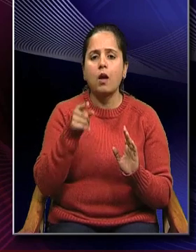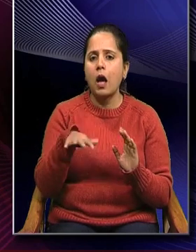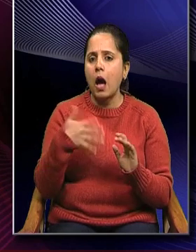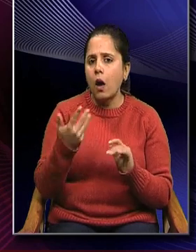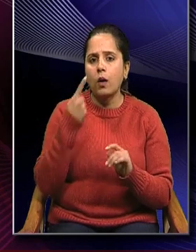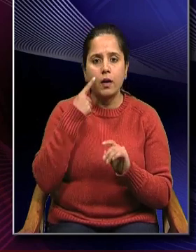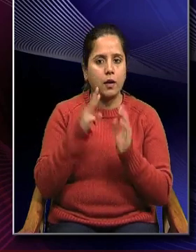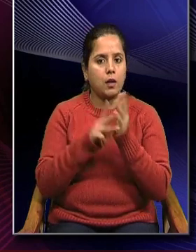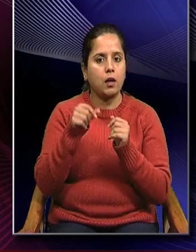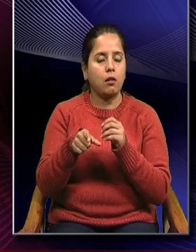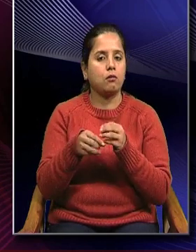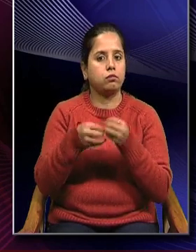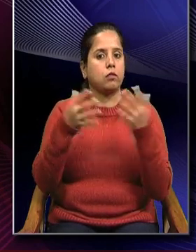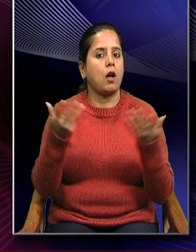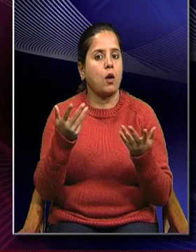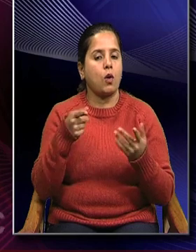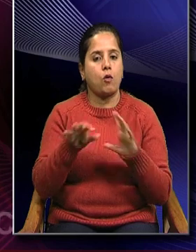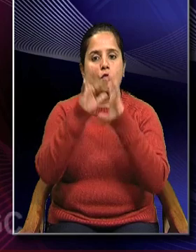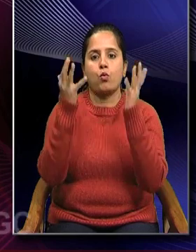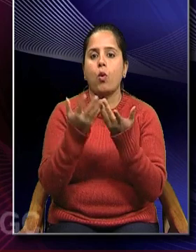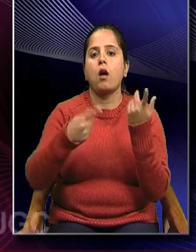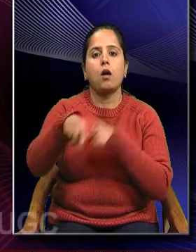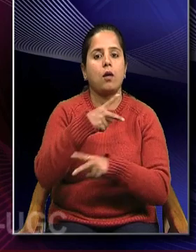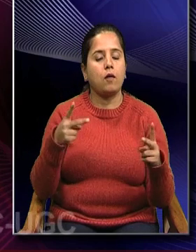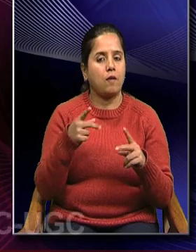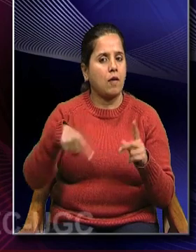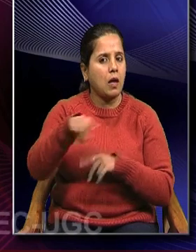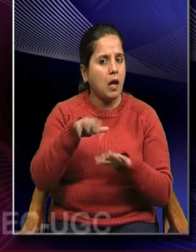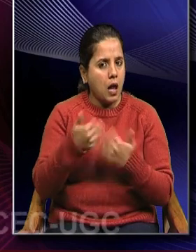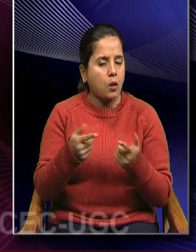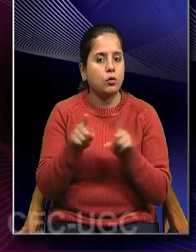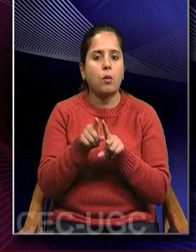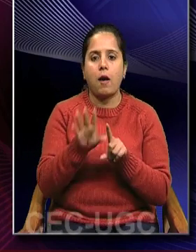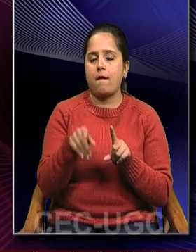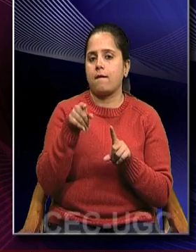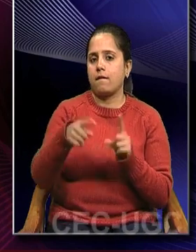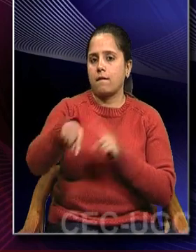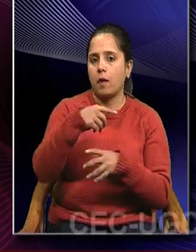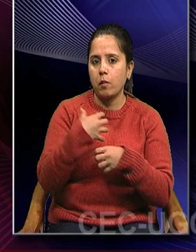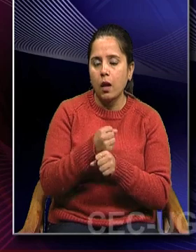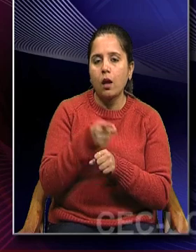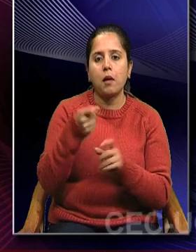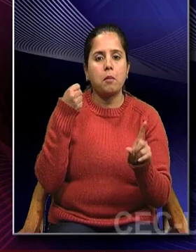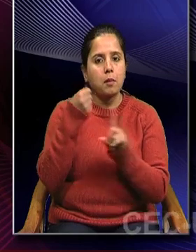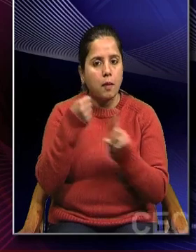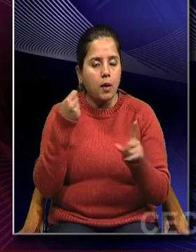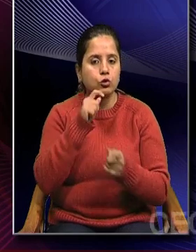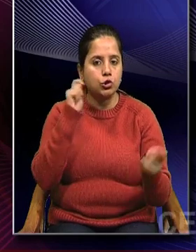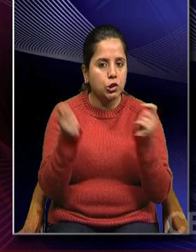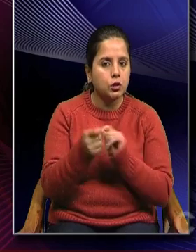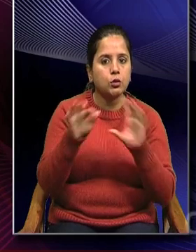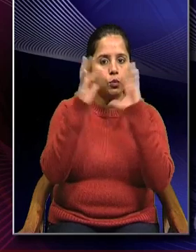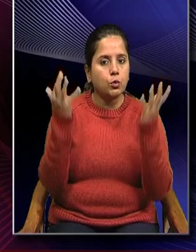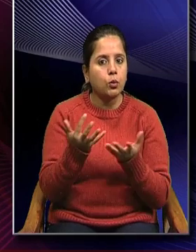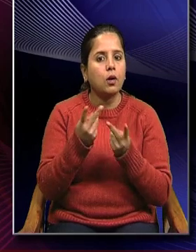imperialism it grew and developed across the world, and how it also made those kinds of impact or the changes across the world